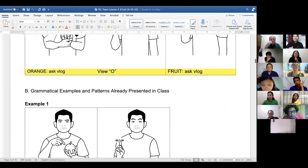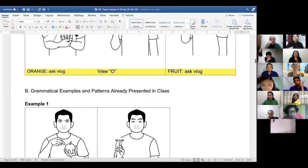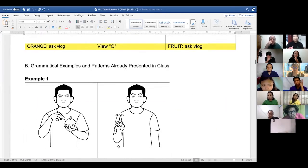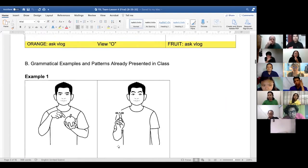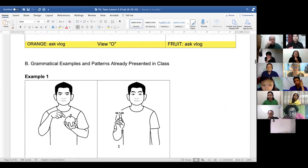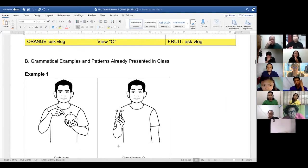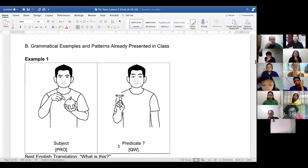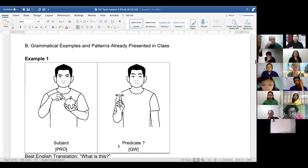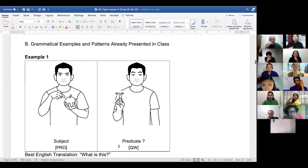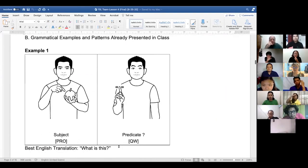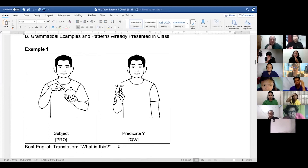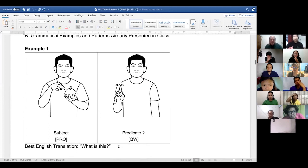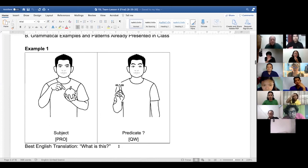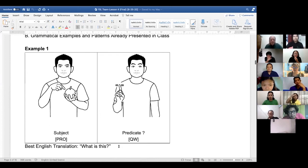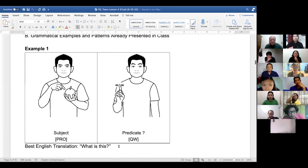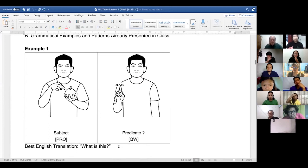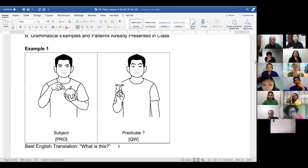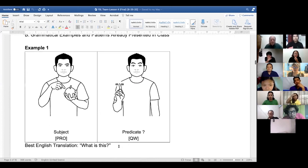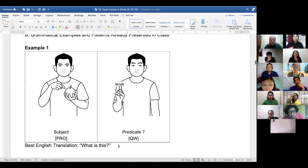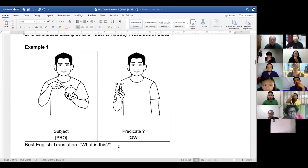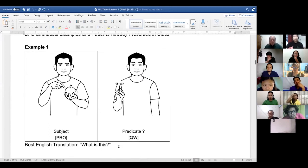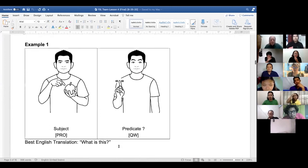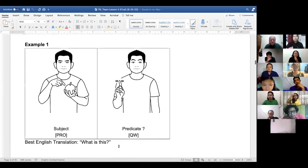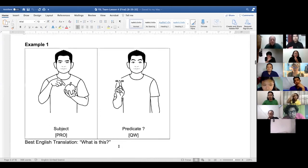Let's see what we've got here. Okay, so what is this? Okay.